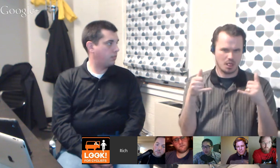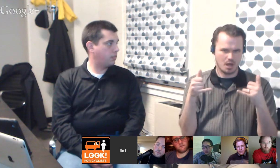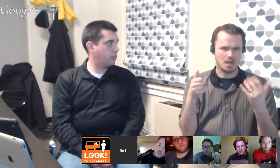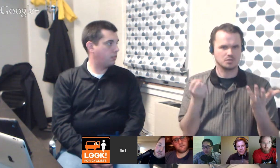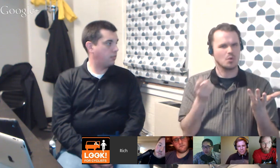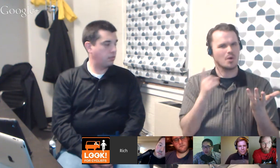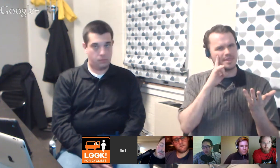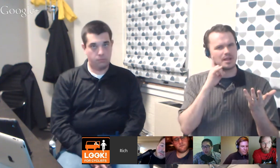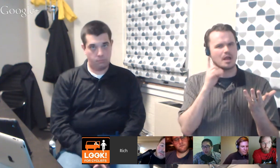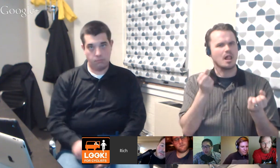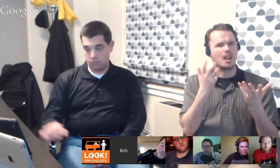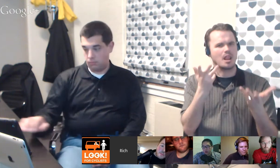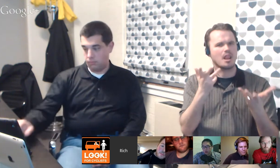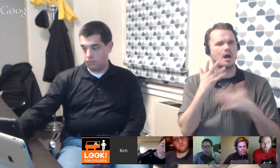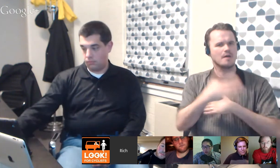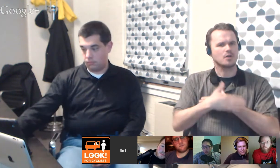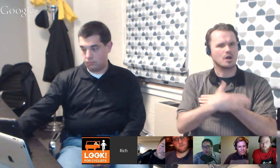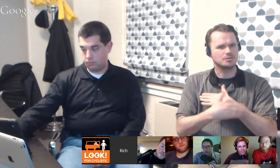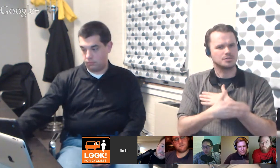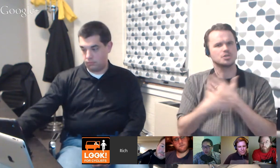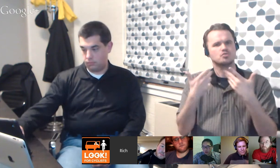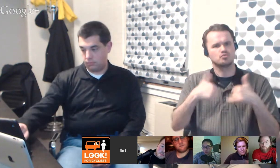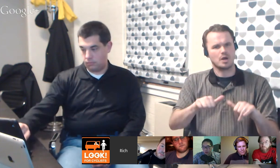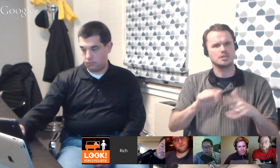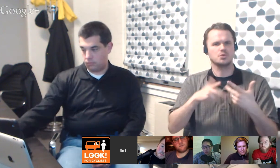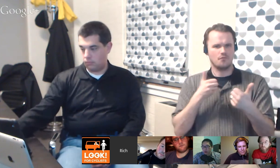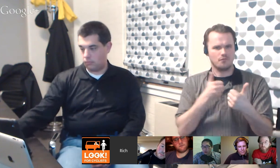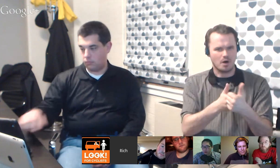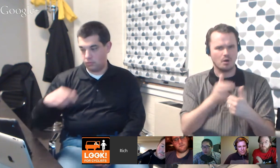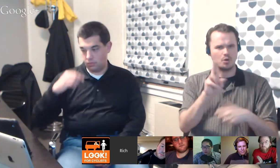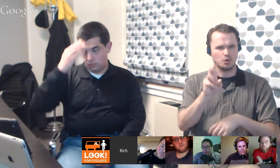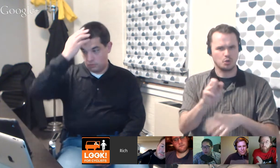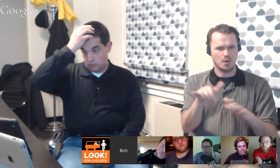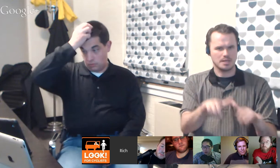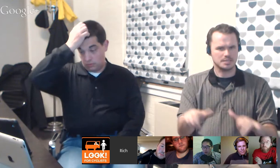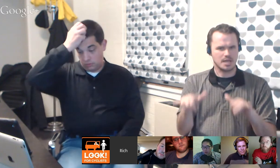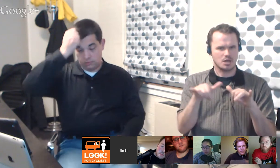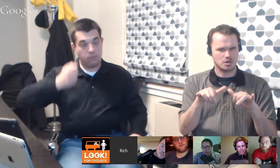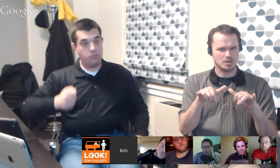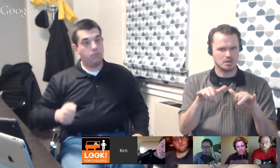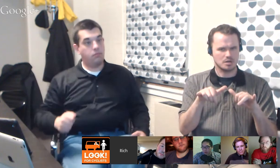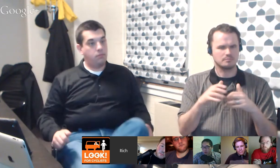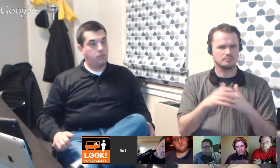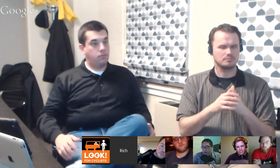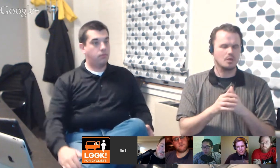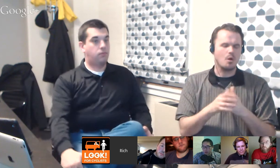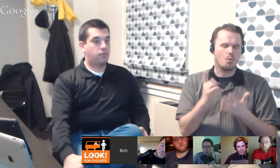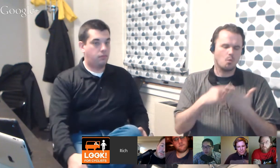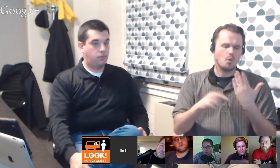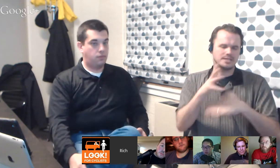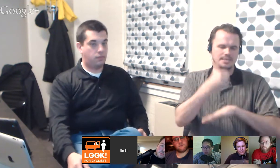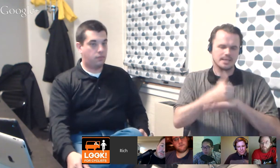I think a lot of countries do try to follow what is already in place in the US.